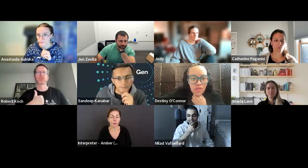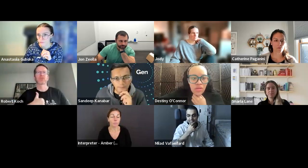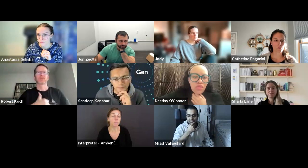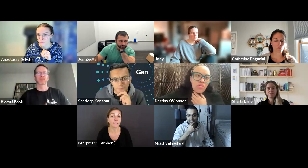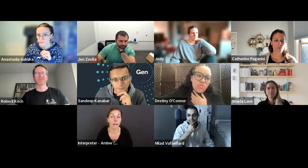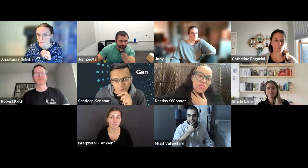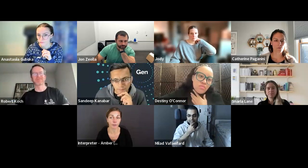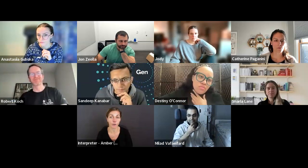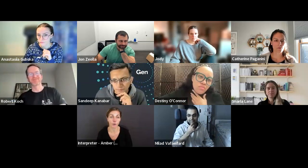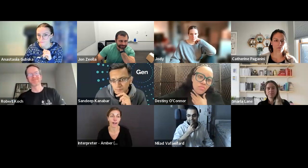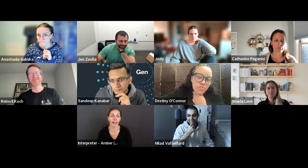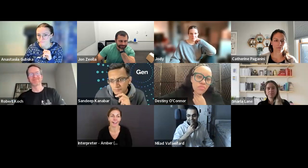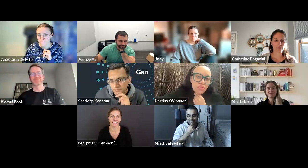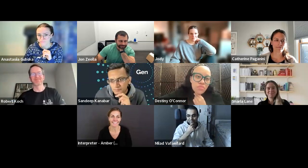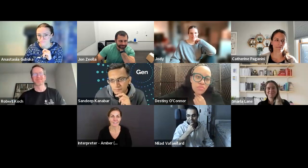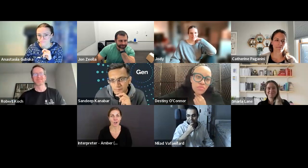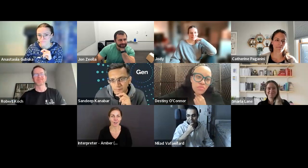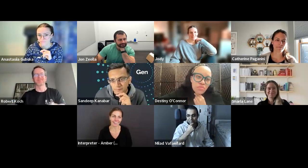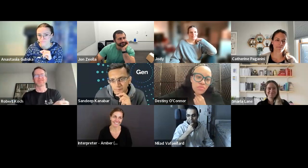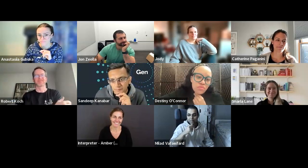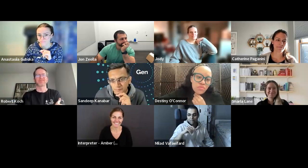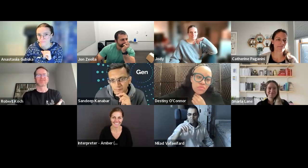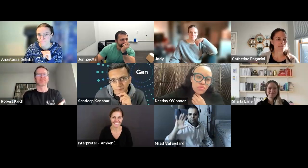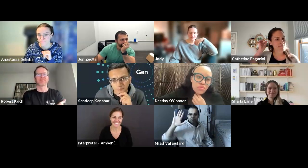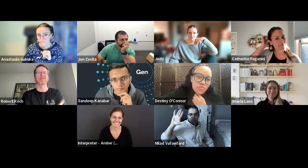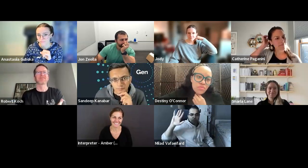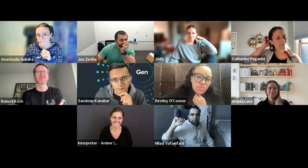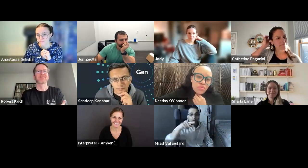Sandeep, it's probably midnight for you. Sorry.